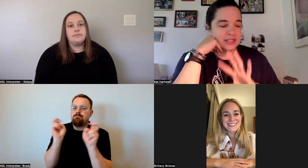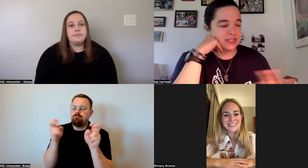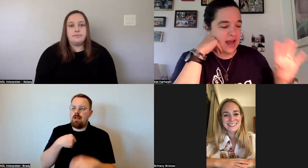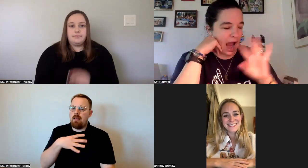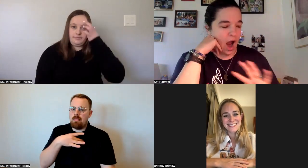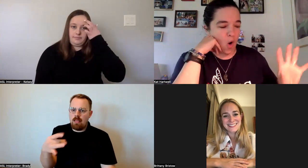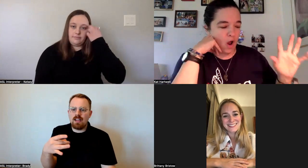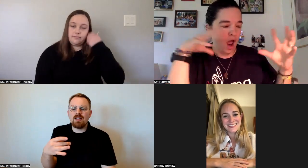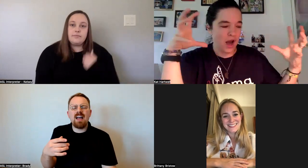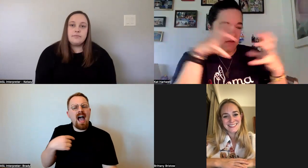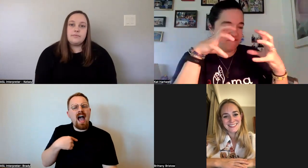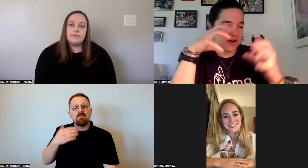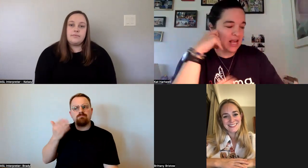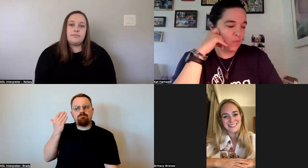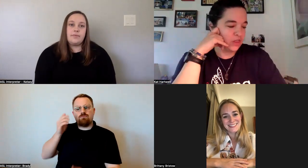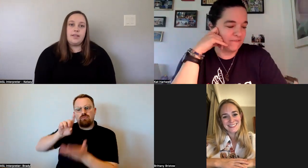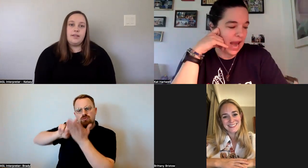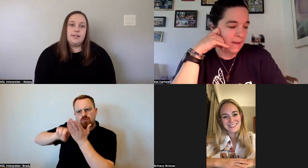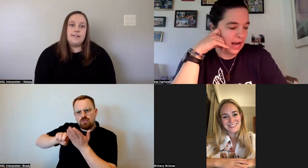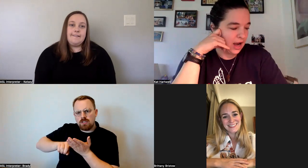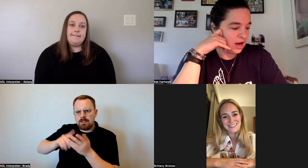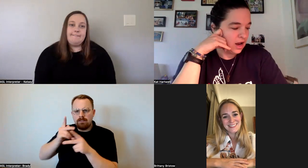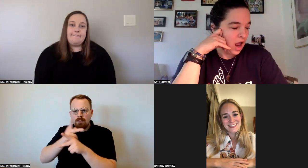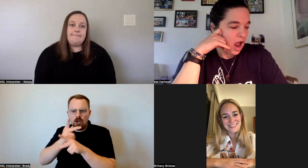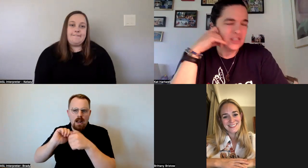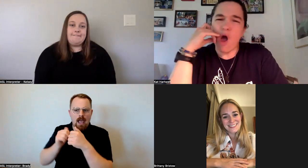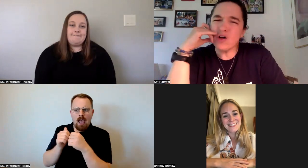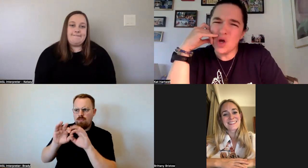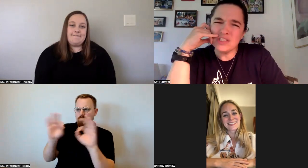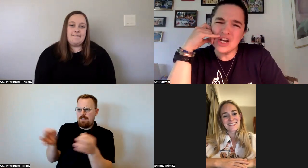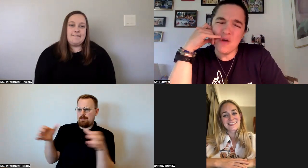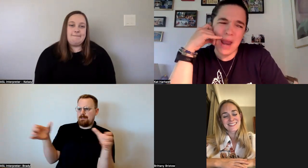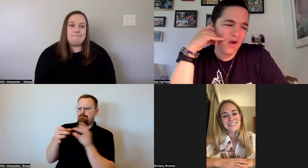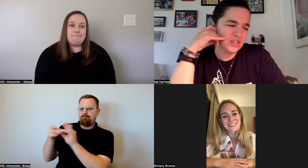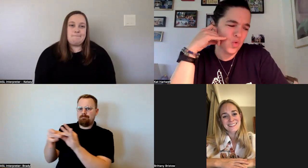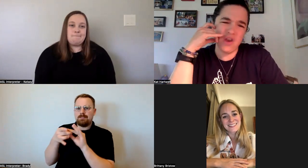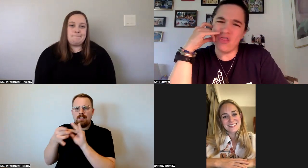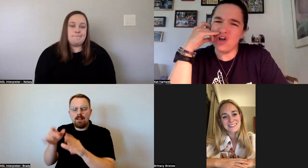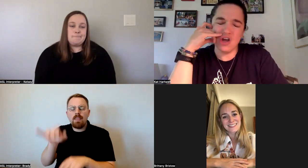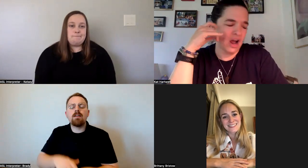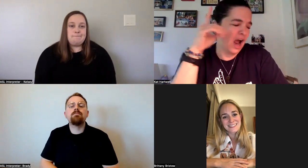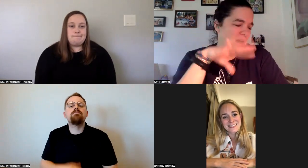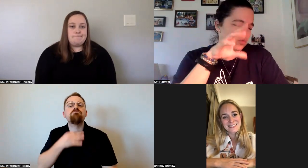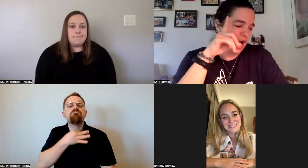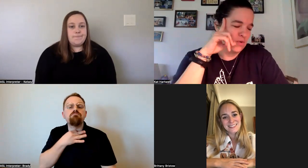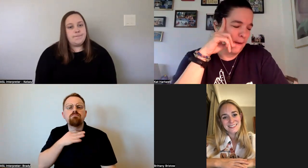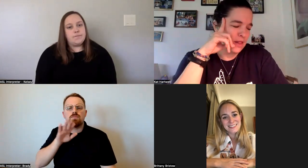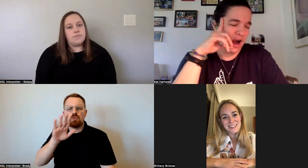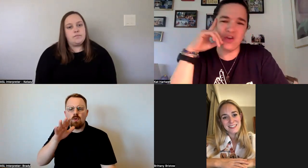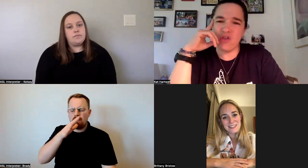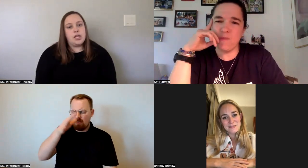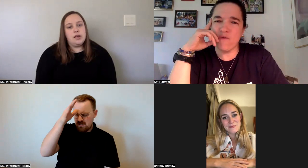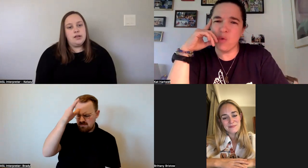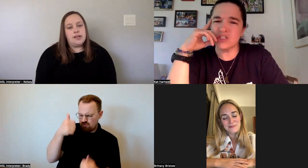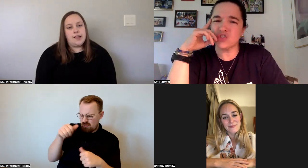research and see how fit in with the family. So also, did your parents do another, I'm trying to remember,